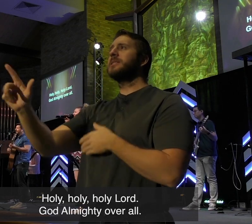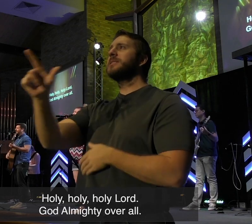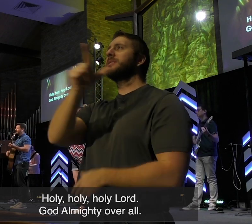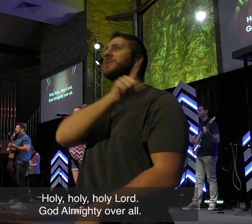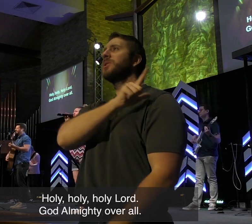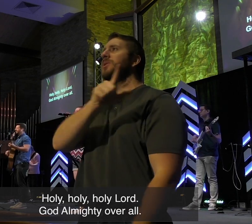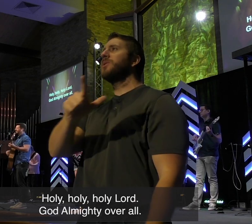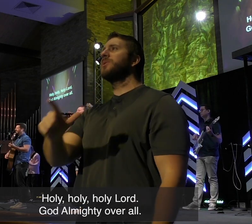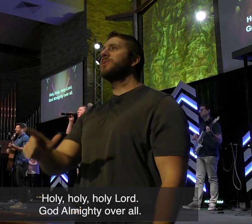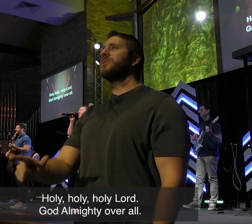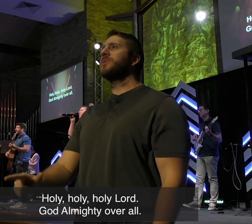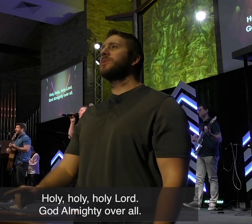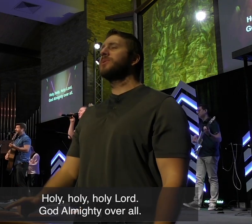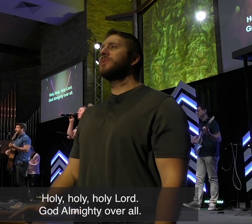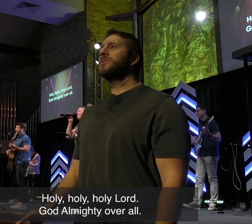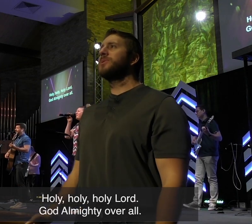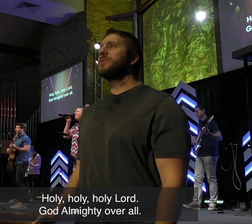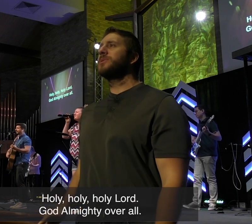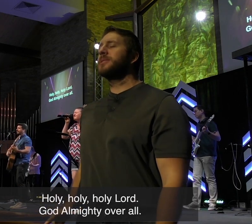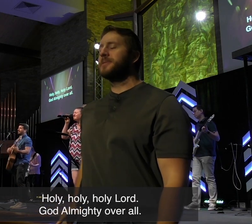holy